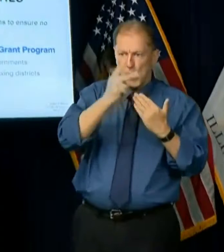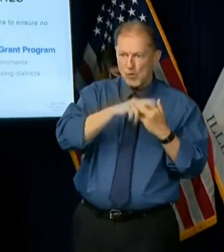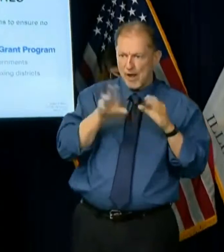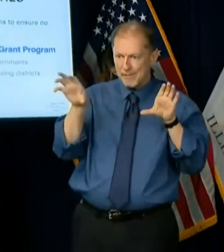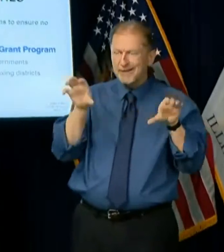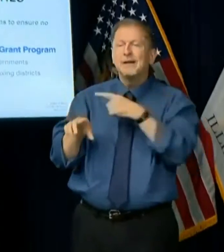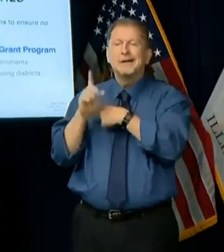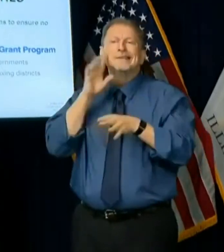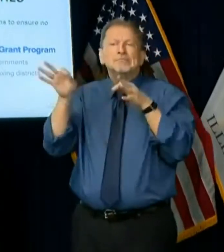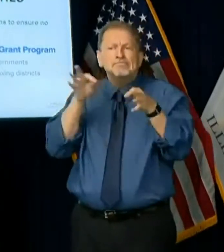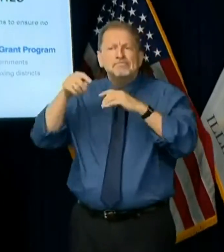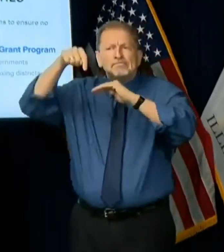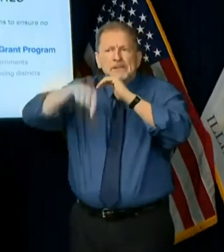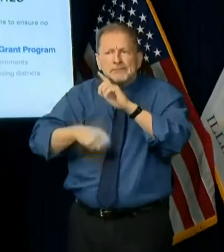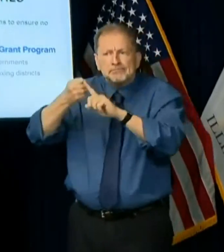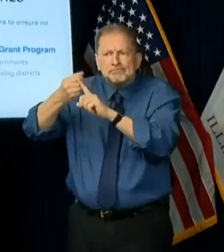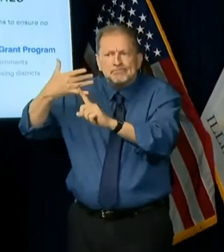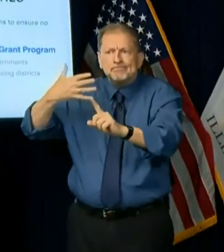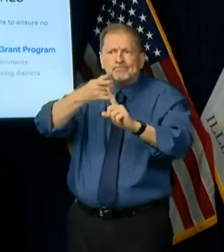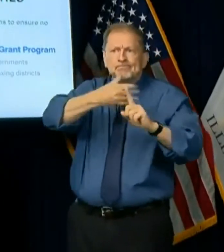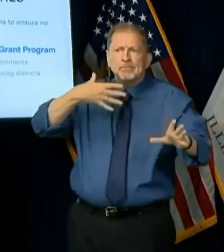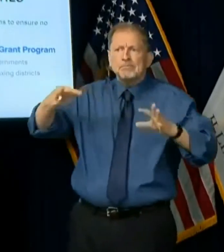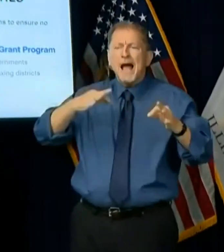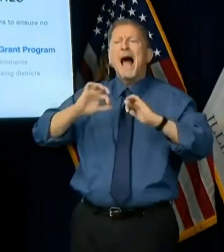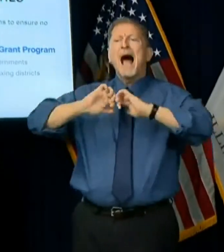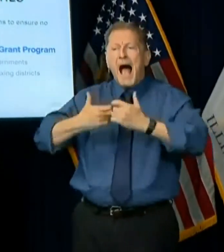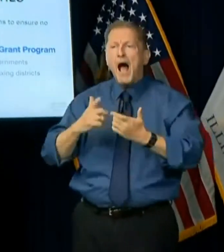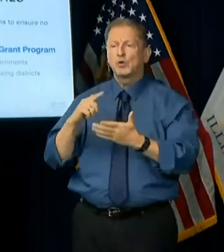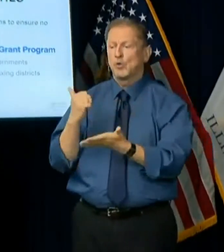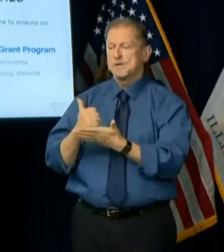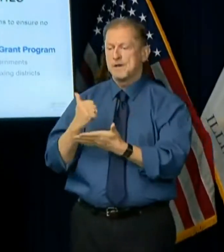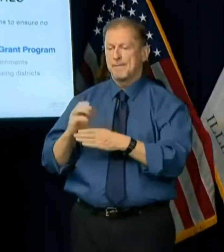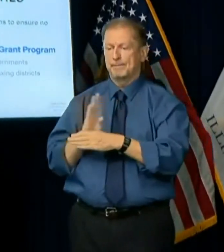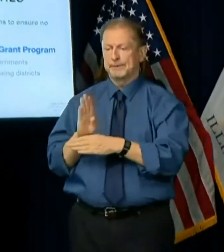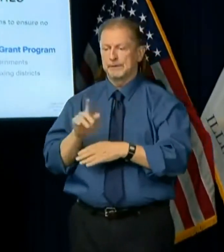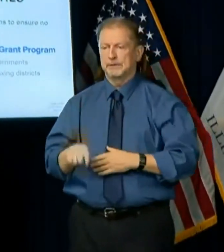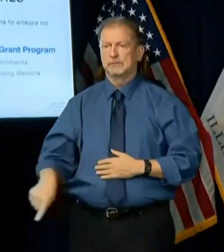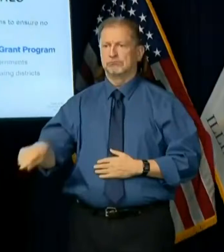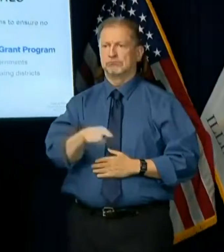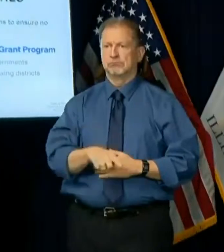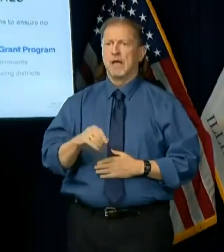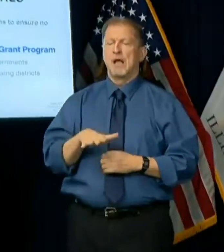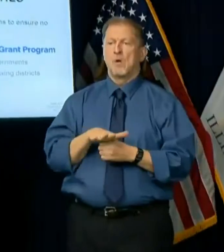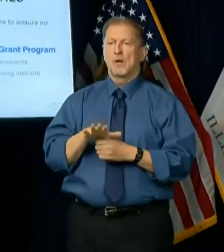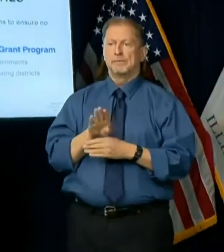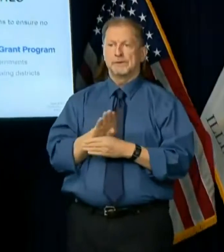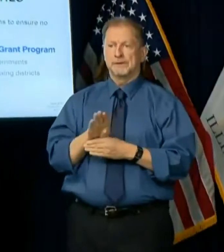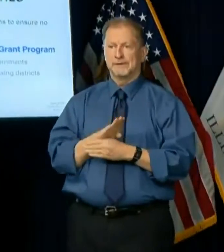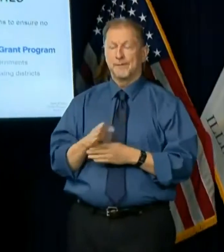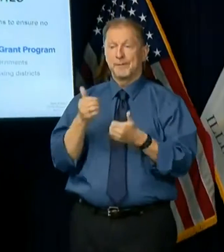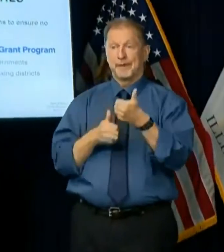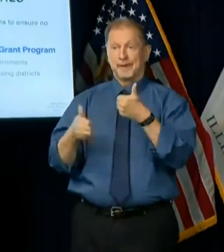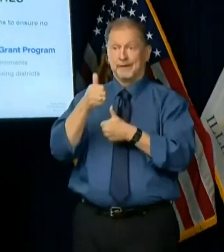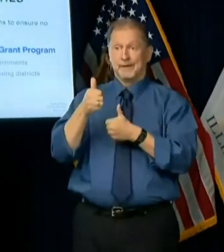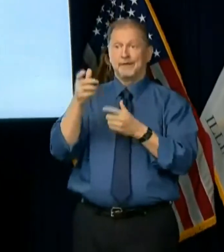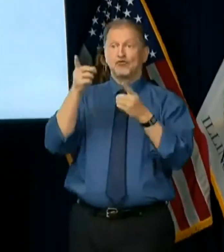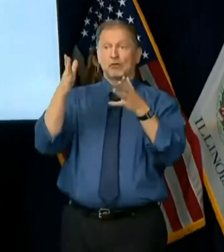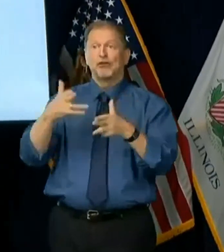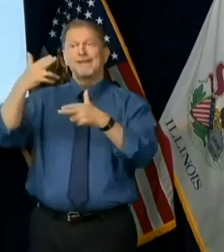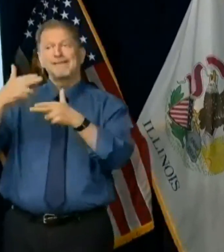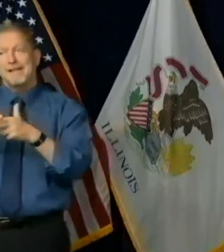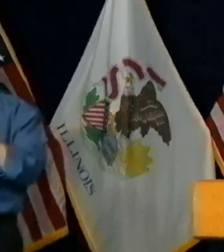we're doing all across the state to help businesses and local governments. The Director is Aaron Guthrie.